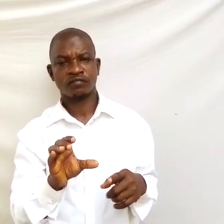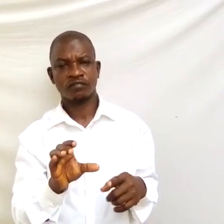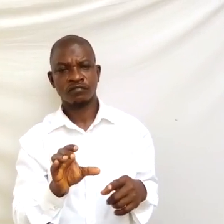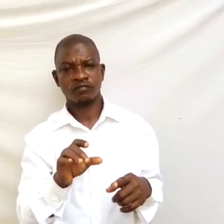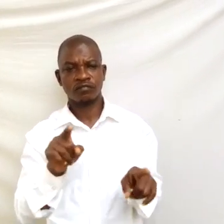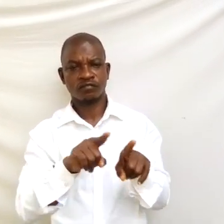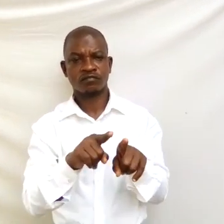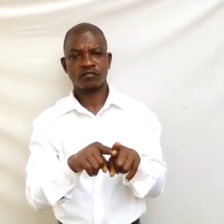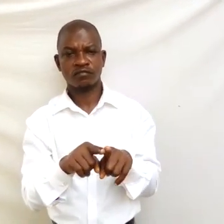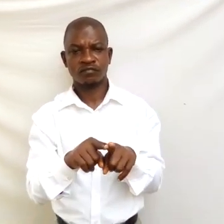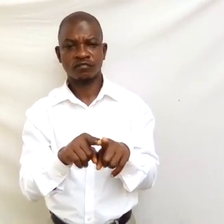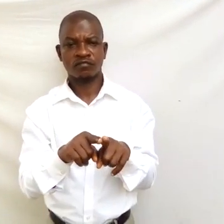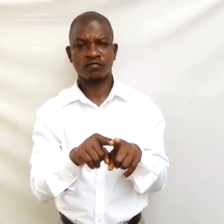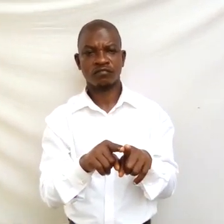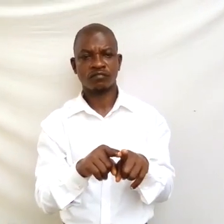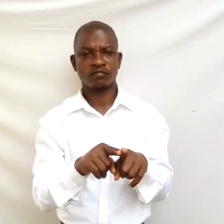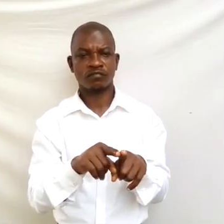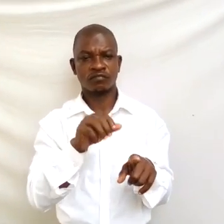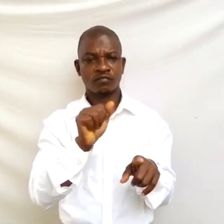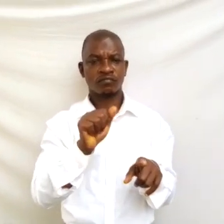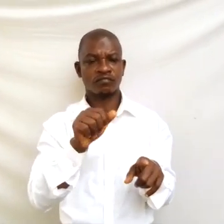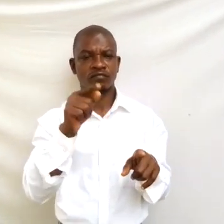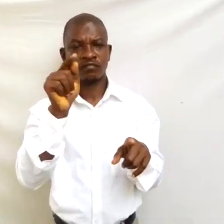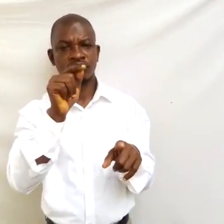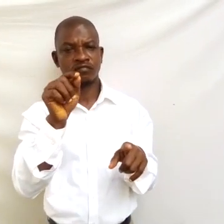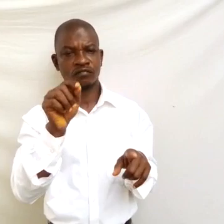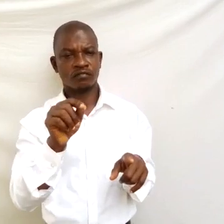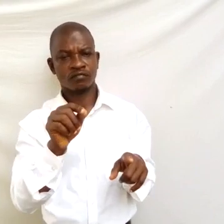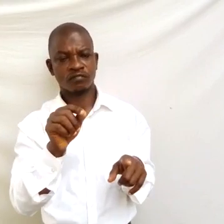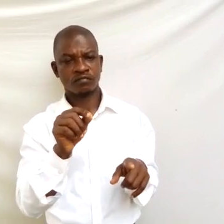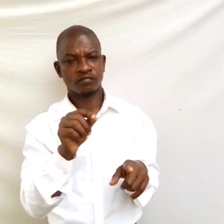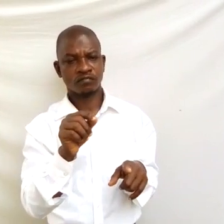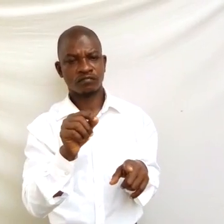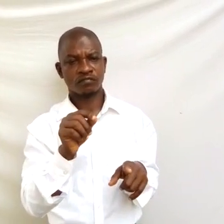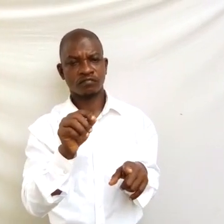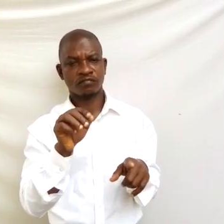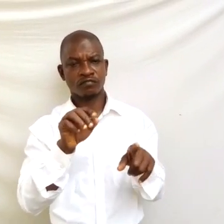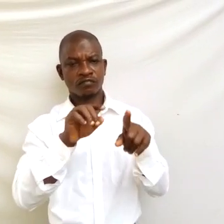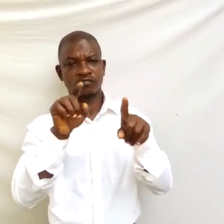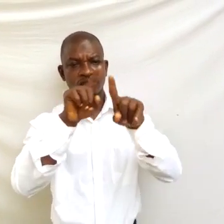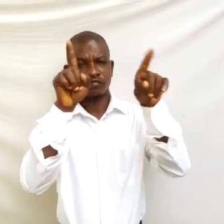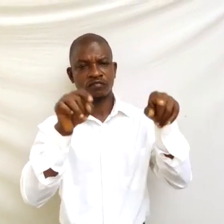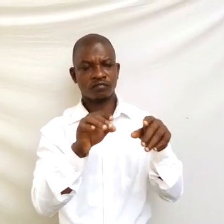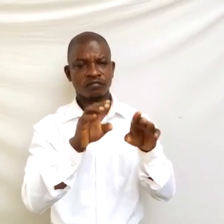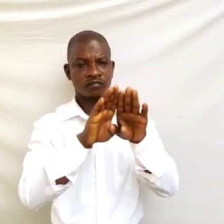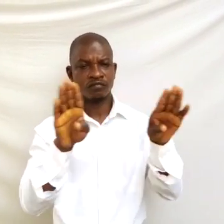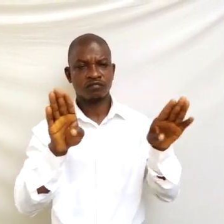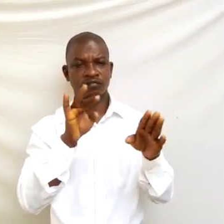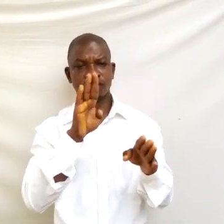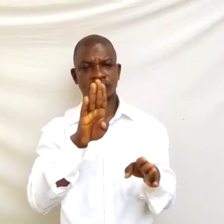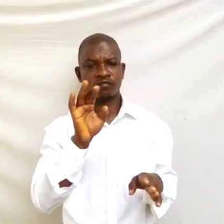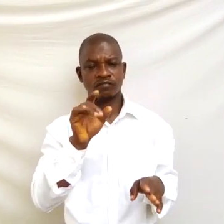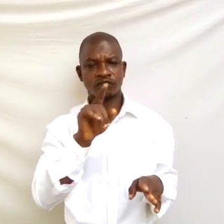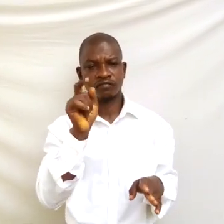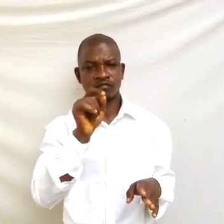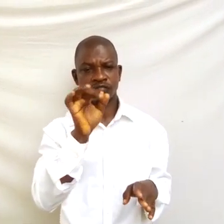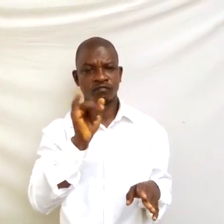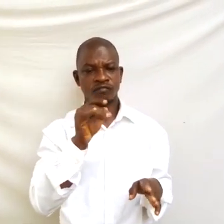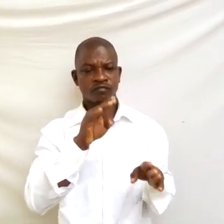Also, A star bracket open, B star C bracket closed